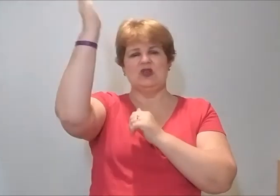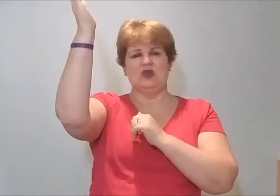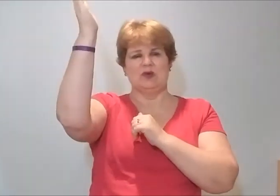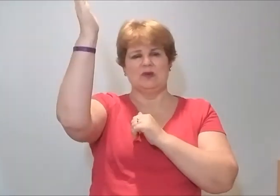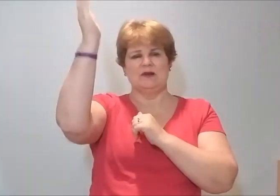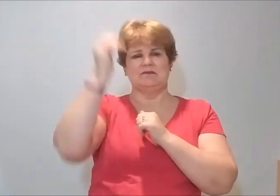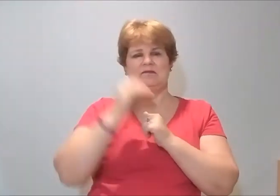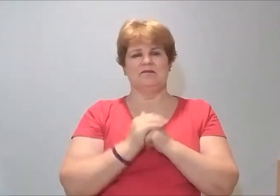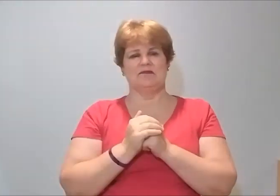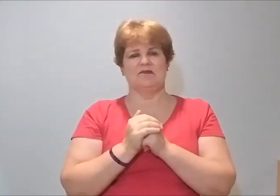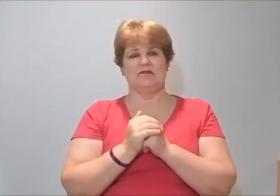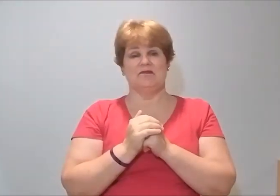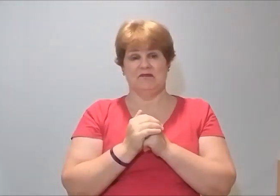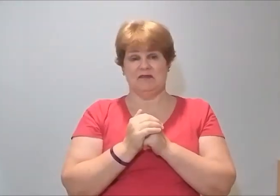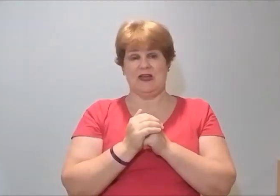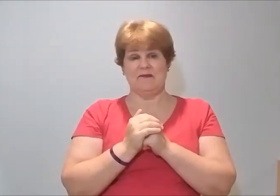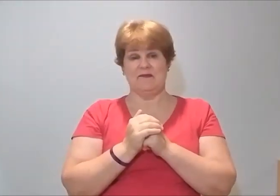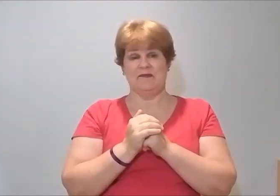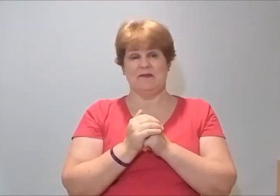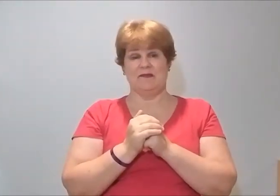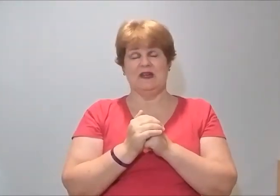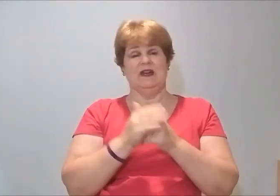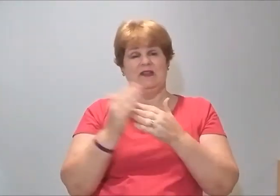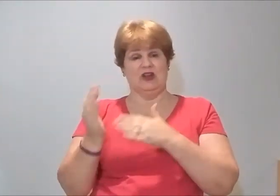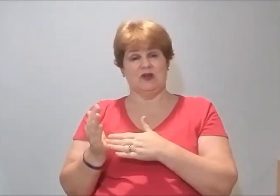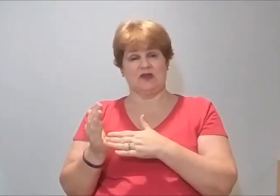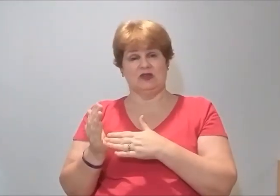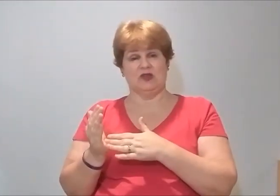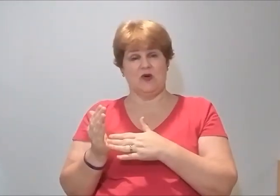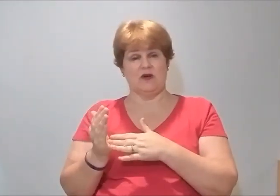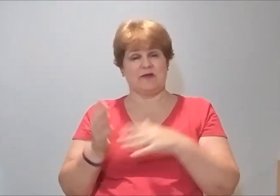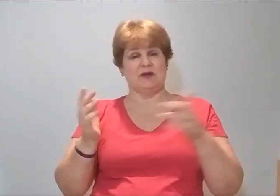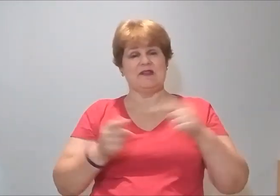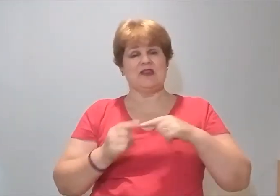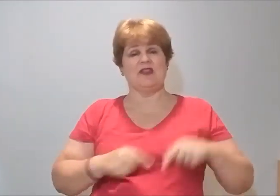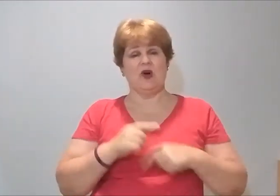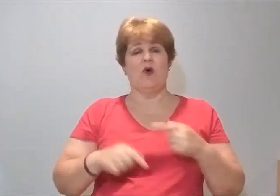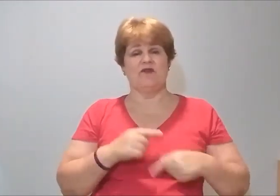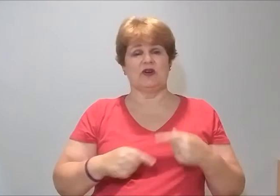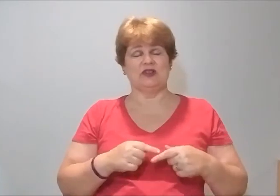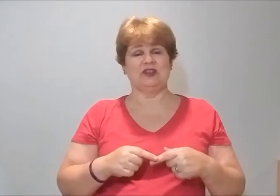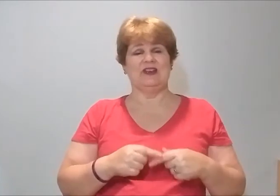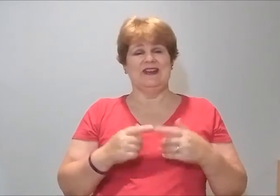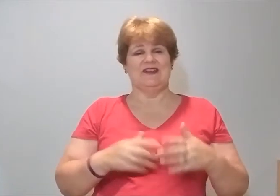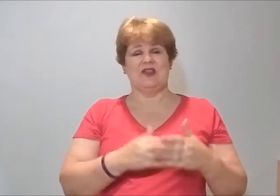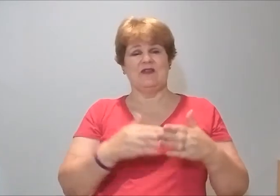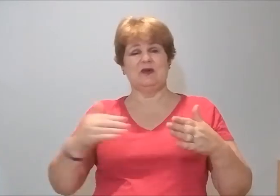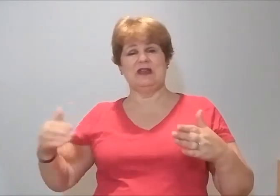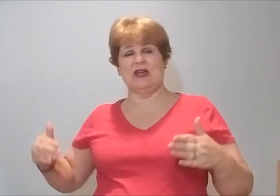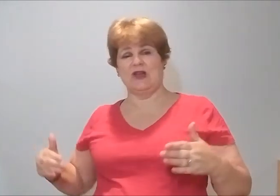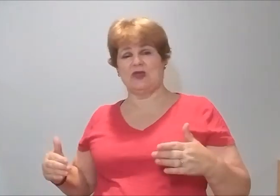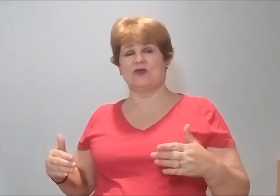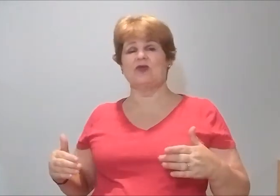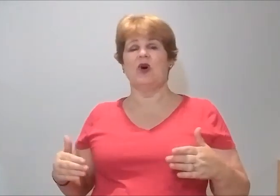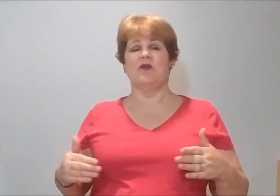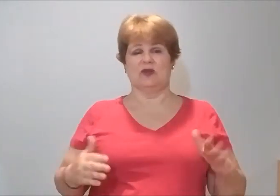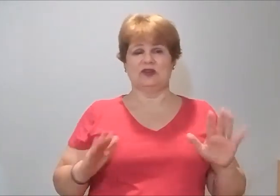you. Okay? And then it goes into the chorus. But let's take the whole verse and see if we can get through the whole verse.